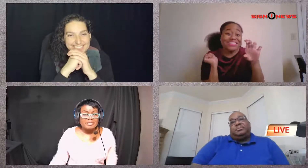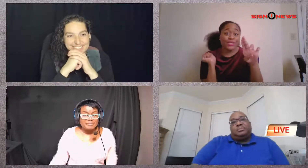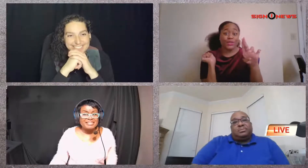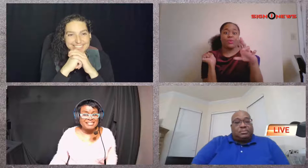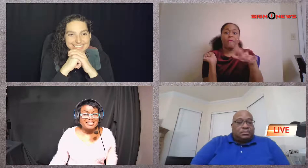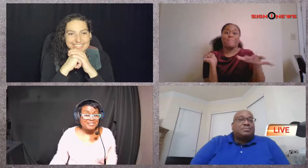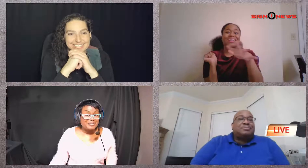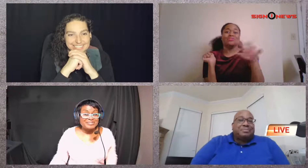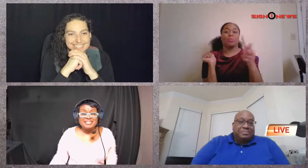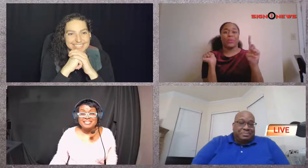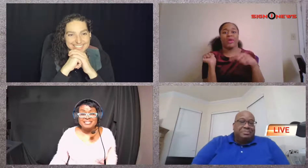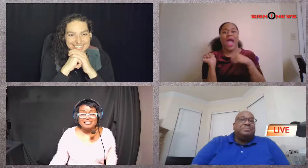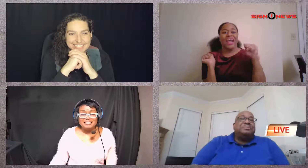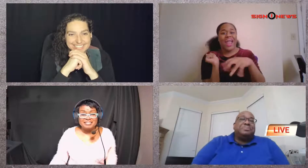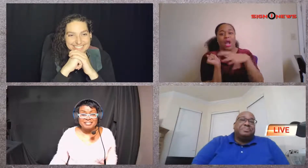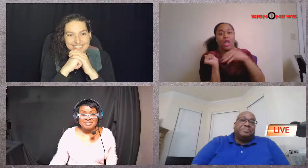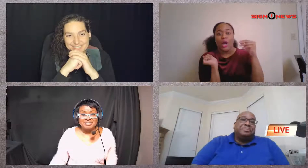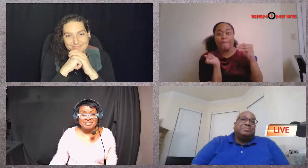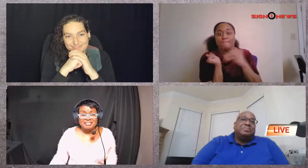there at HBCU.